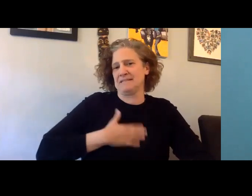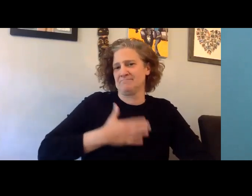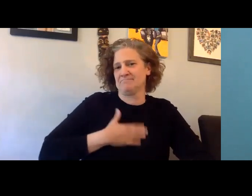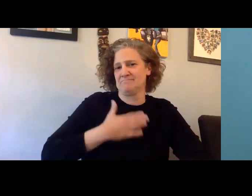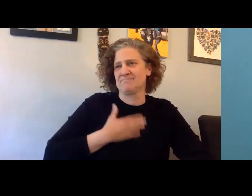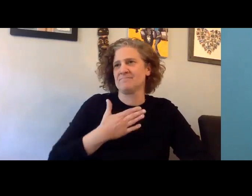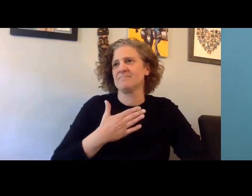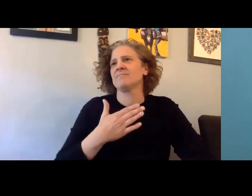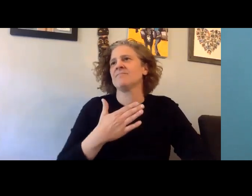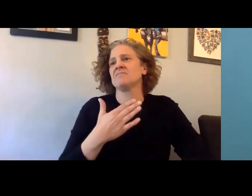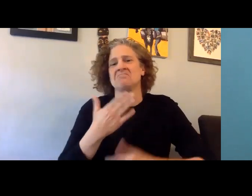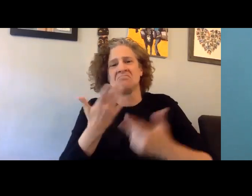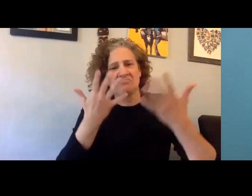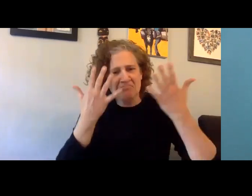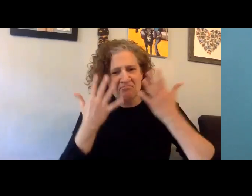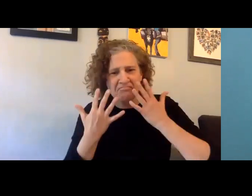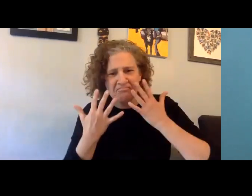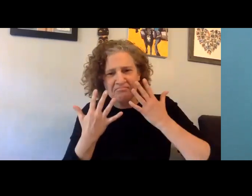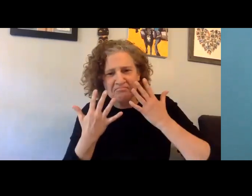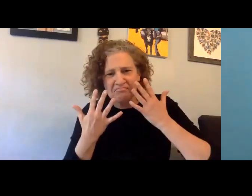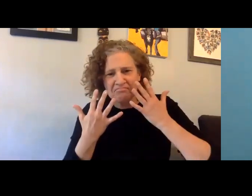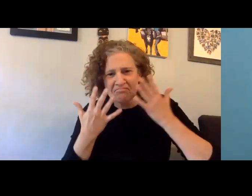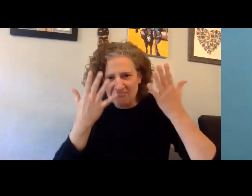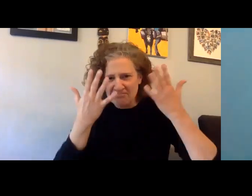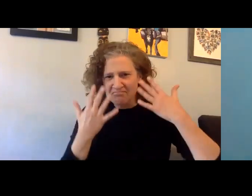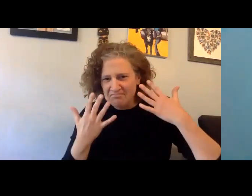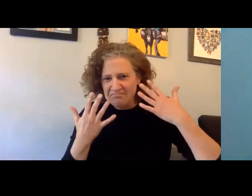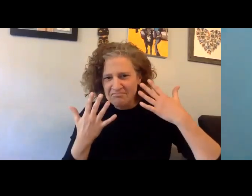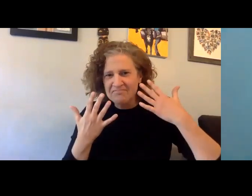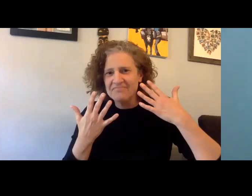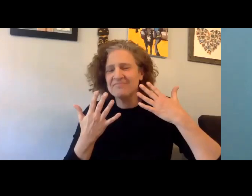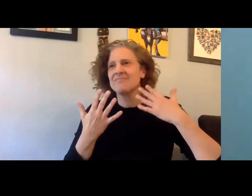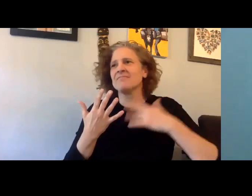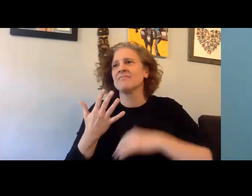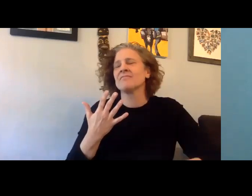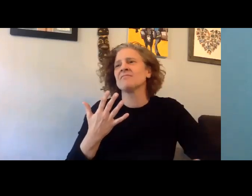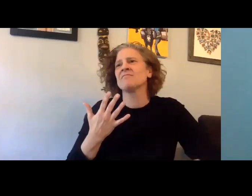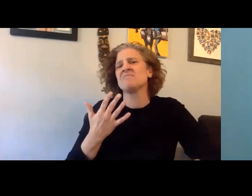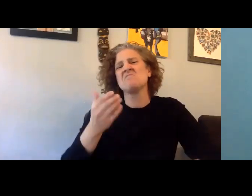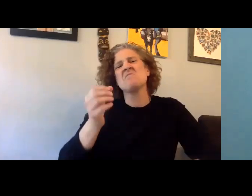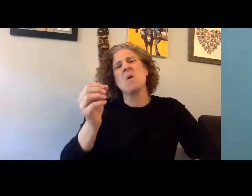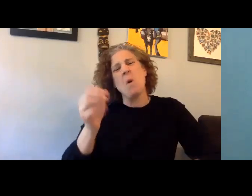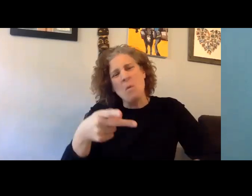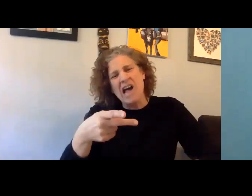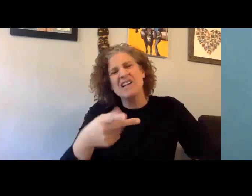We can say happy, like this, happy, sad, sad.